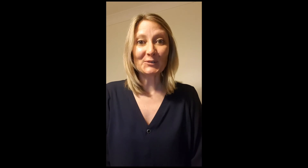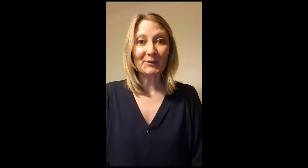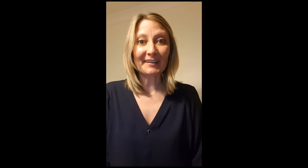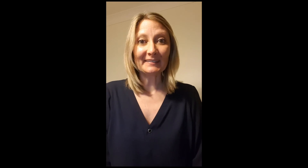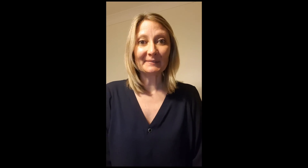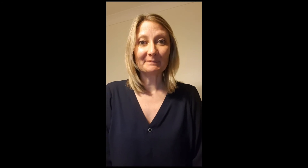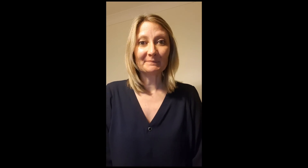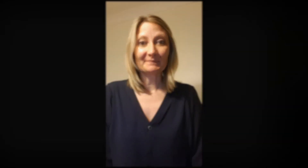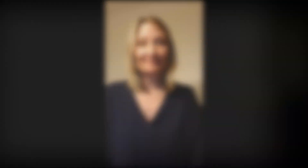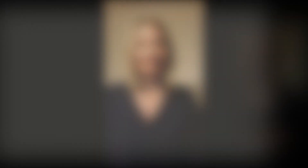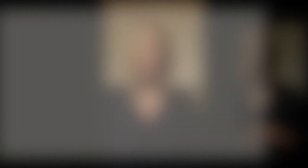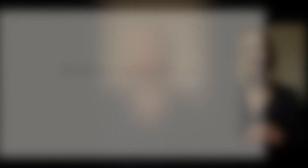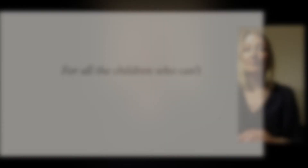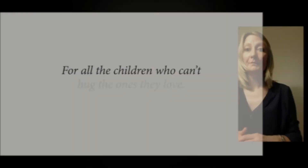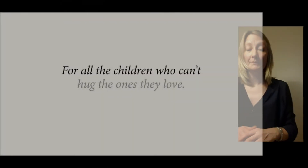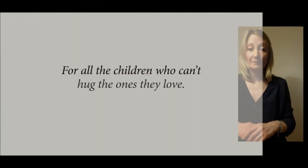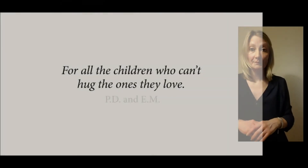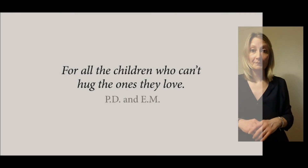you enjoy.